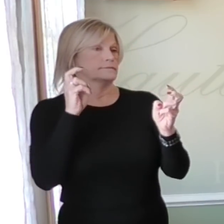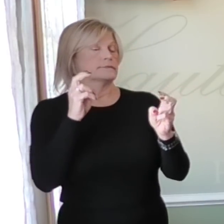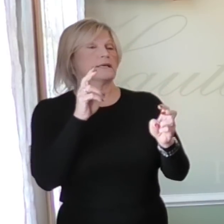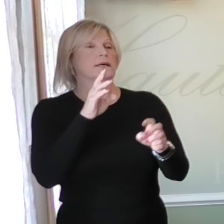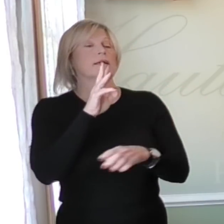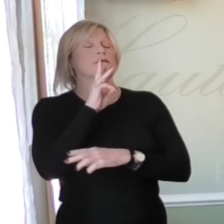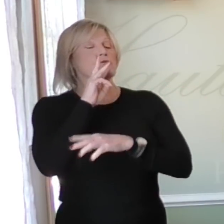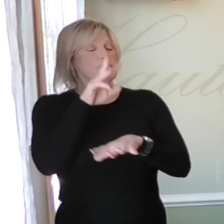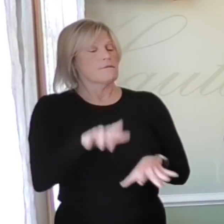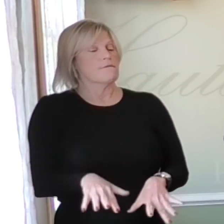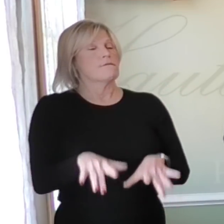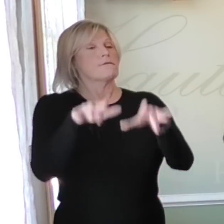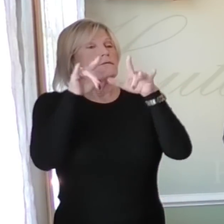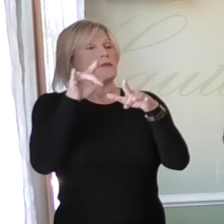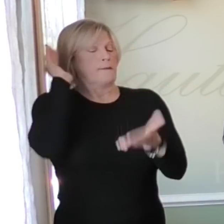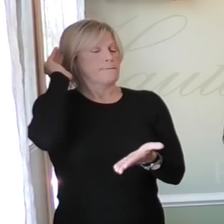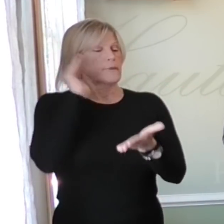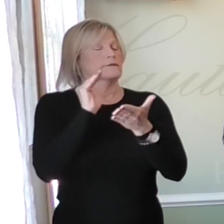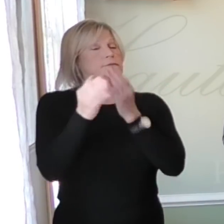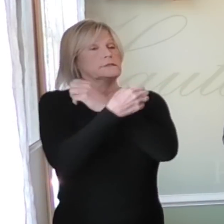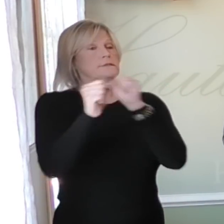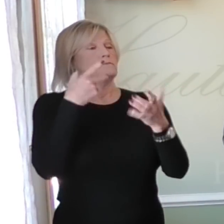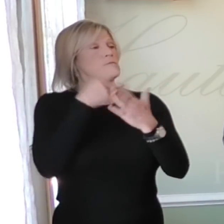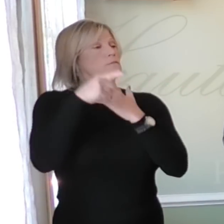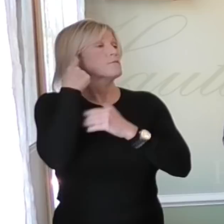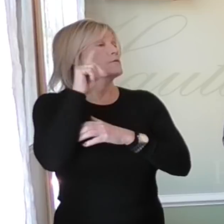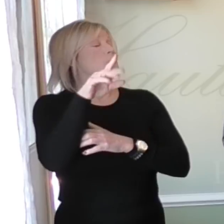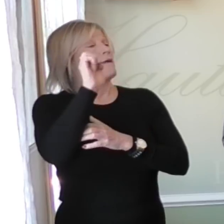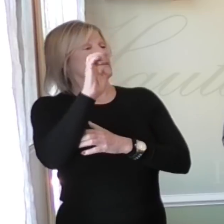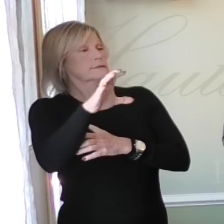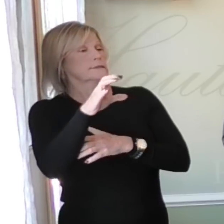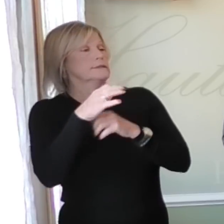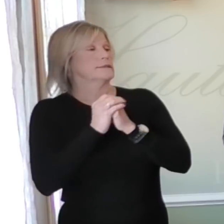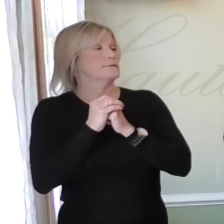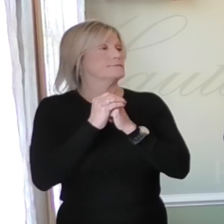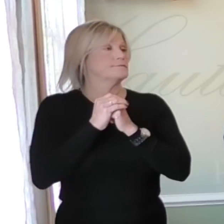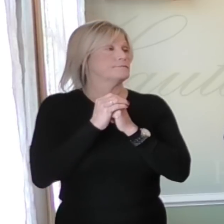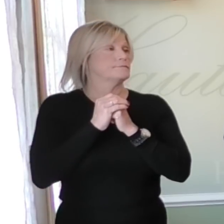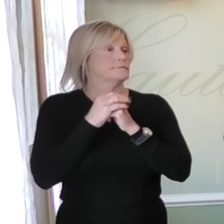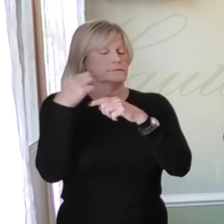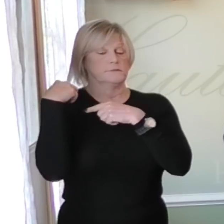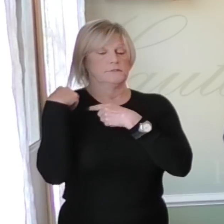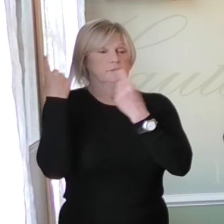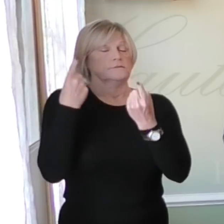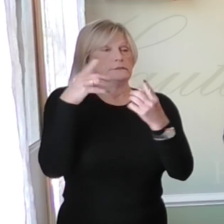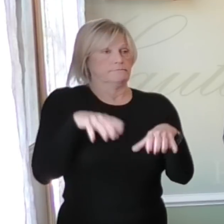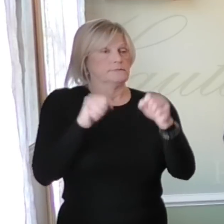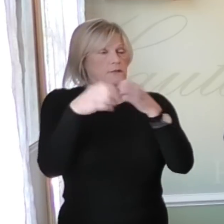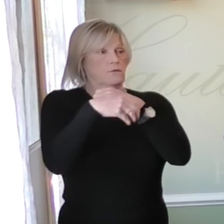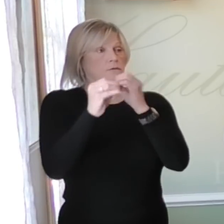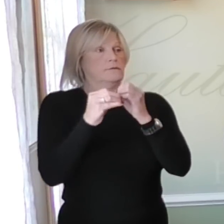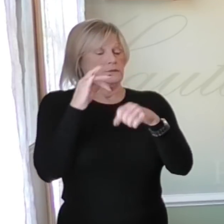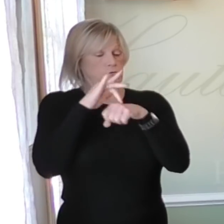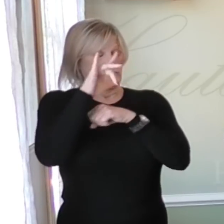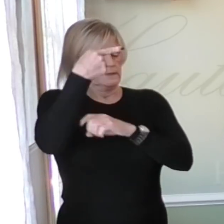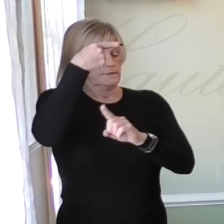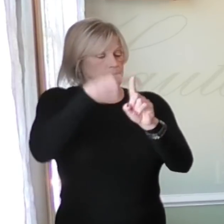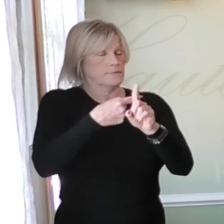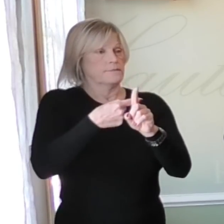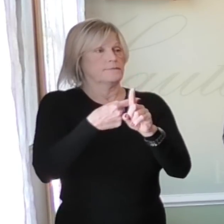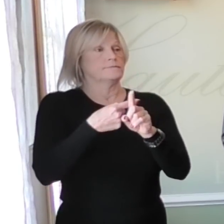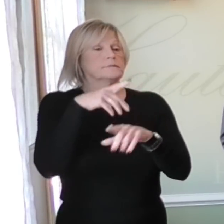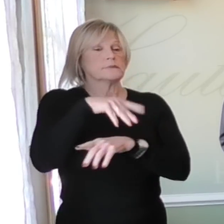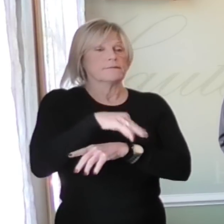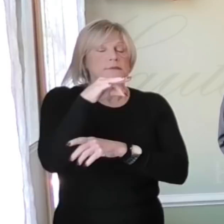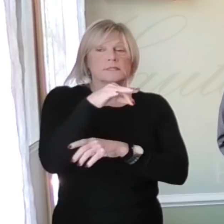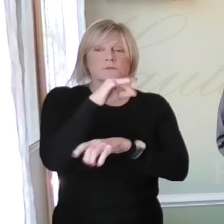and public safety program for Ellicott City. Since taking office earlier this month,